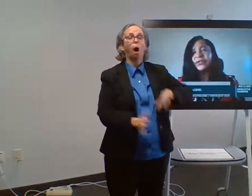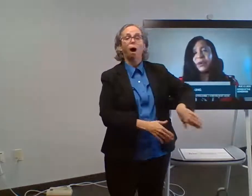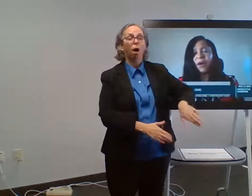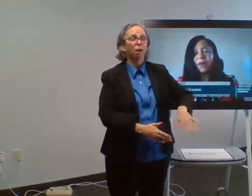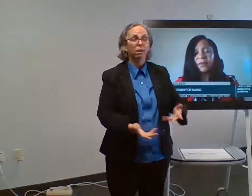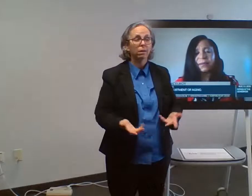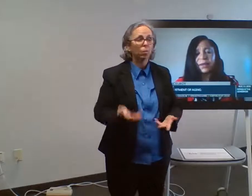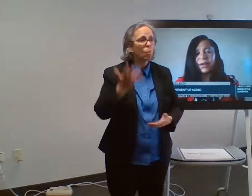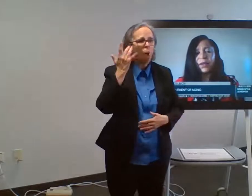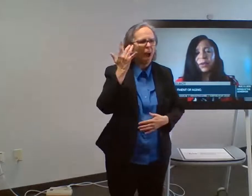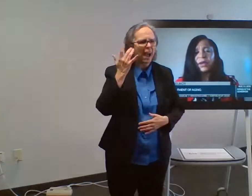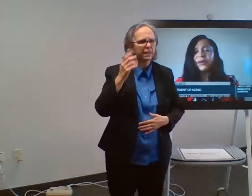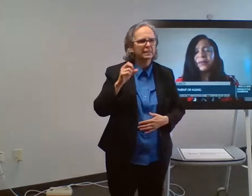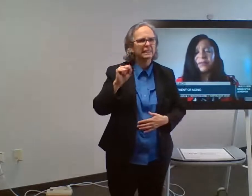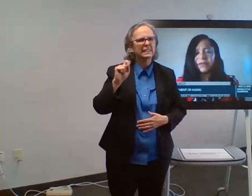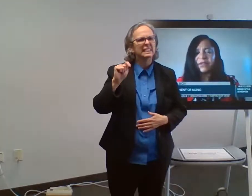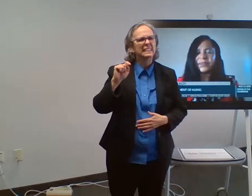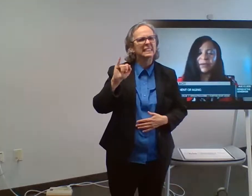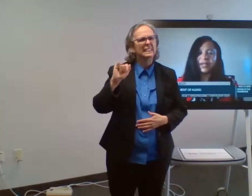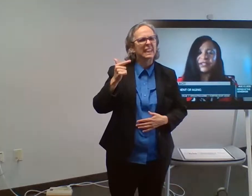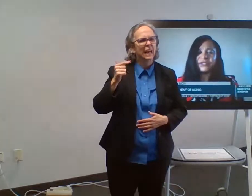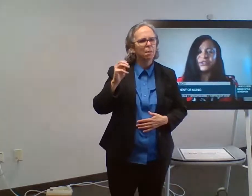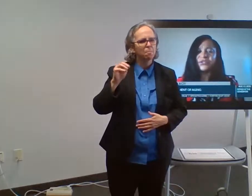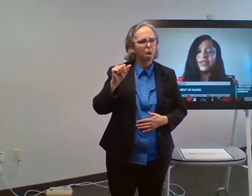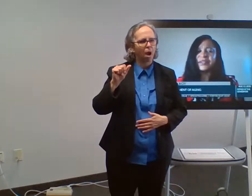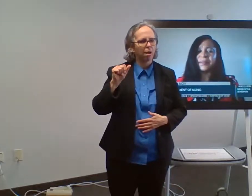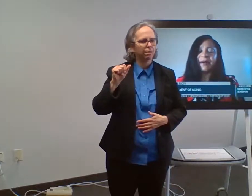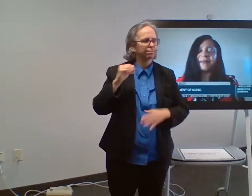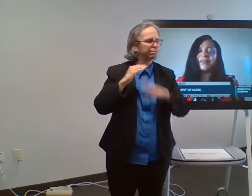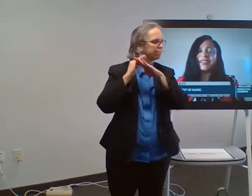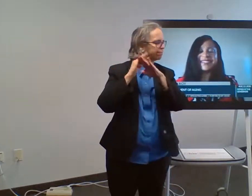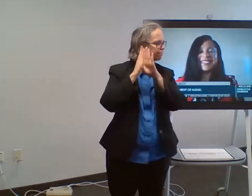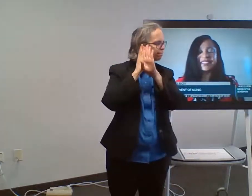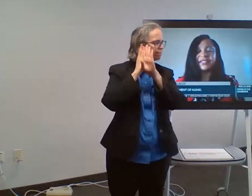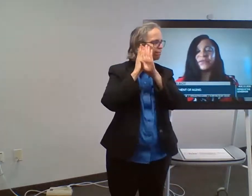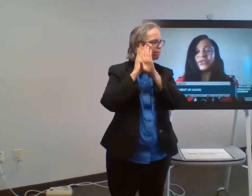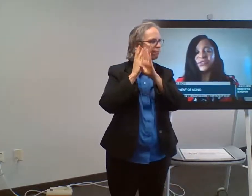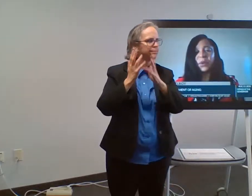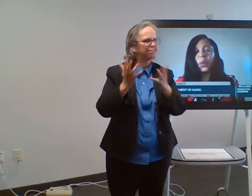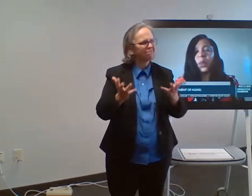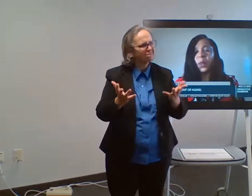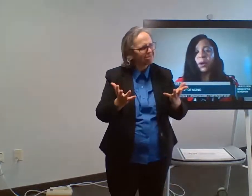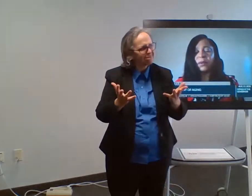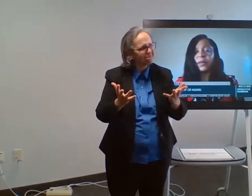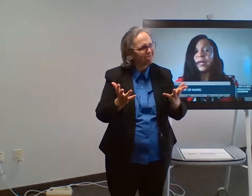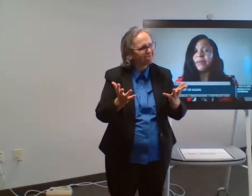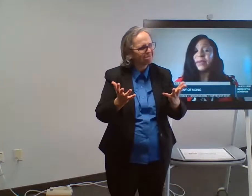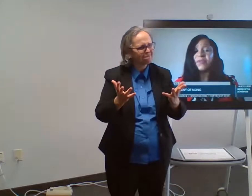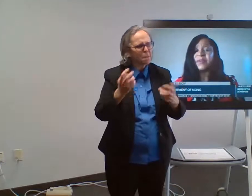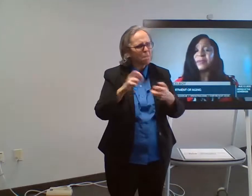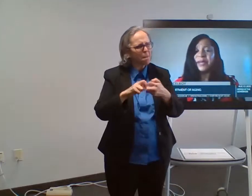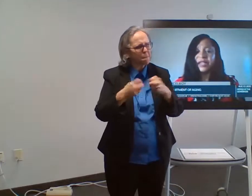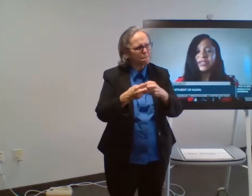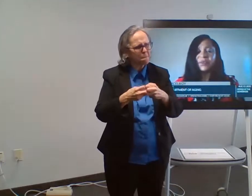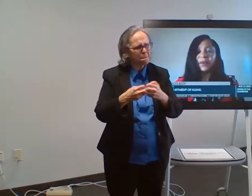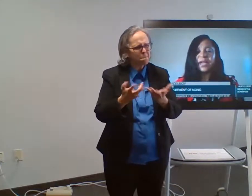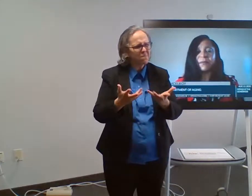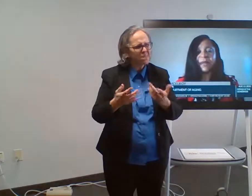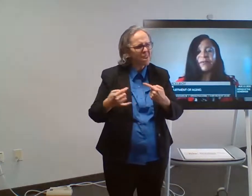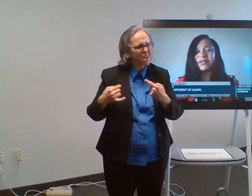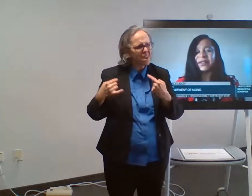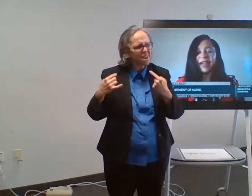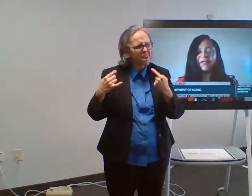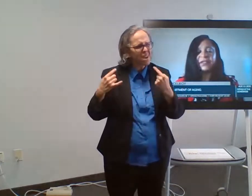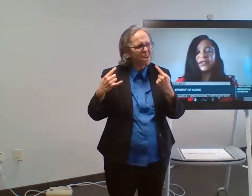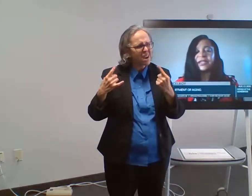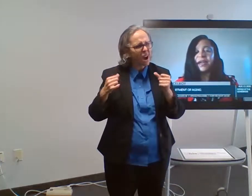And Director Hall, working on a benefits bridge to address a problem that has existed for so long. People have been pennies away